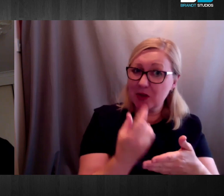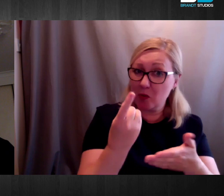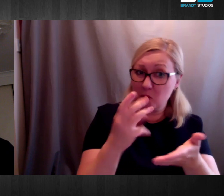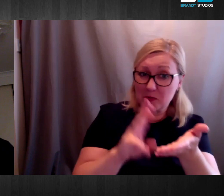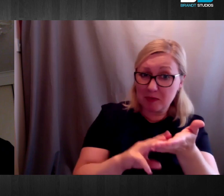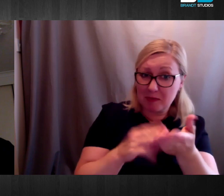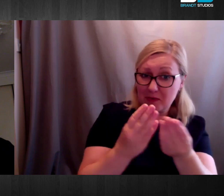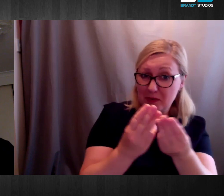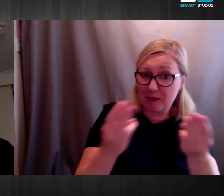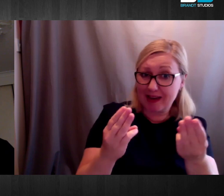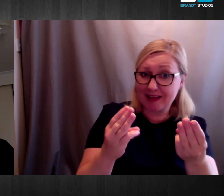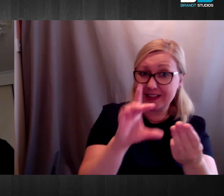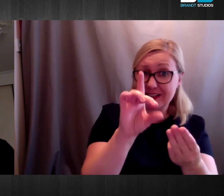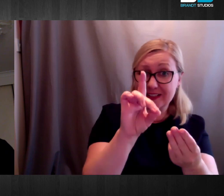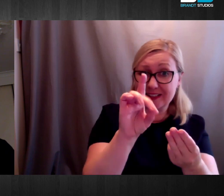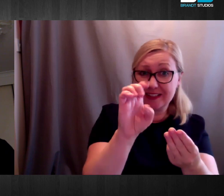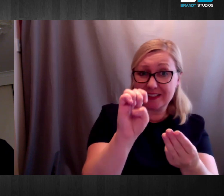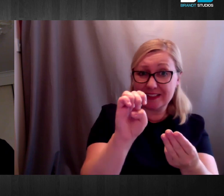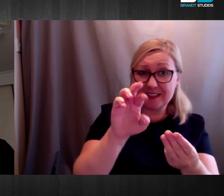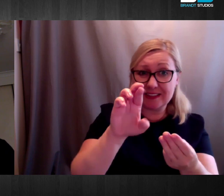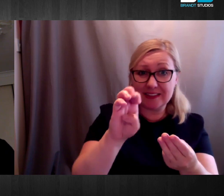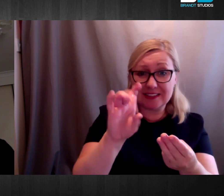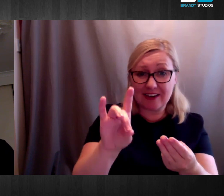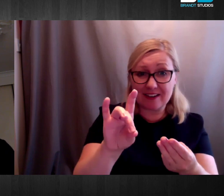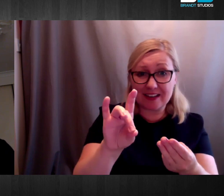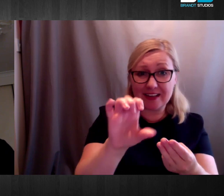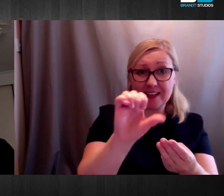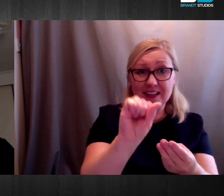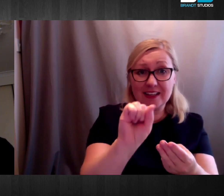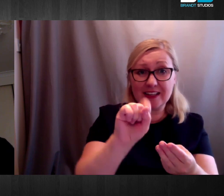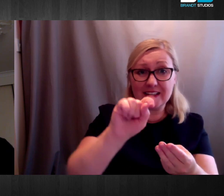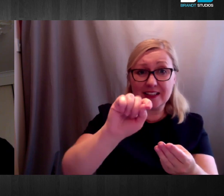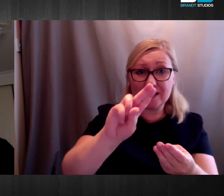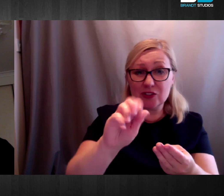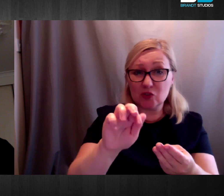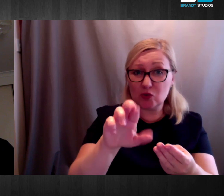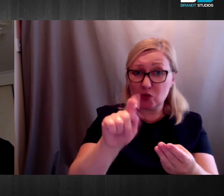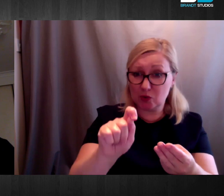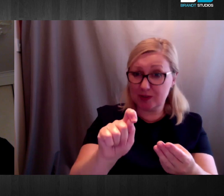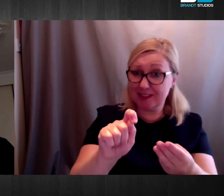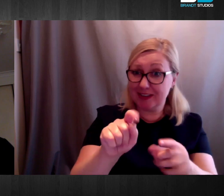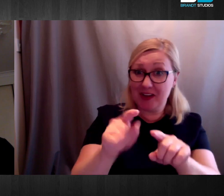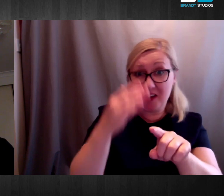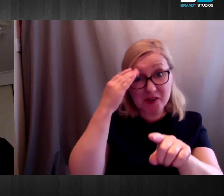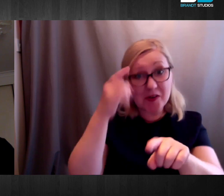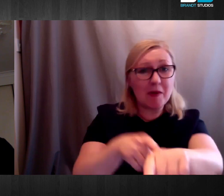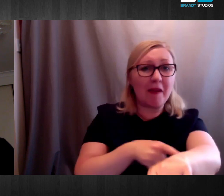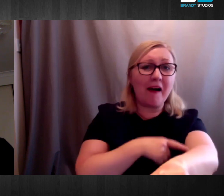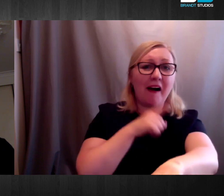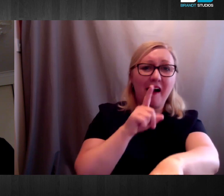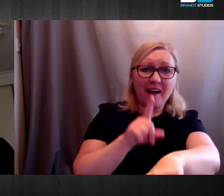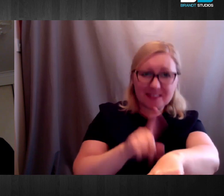almost to the start of when I took on this job nearly 17 years ago. So, I like to think that,